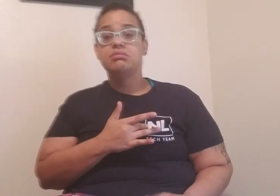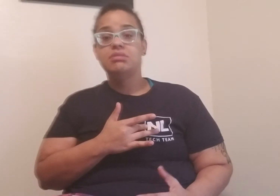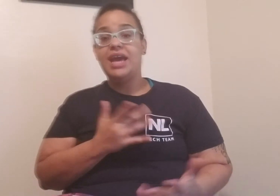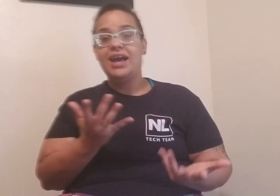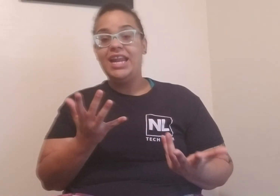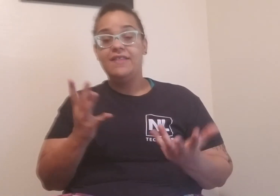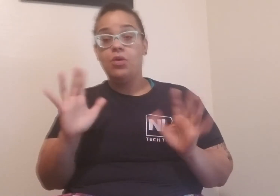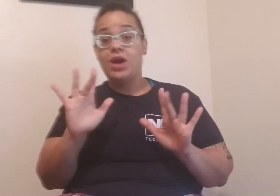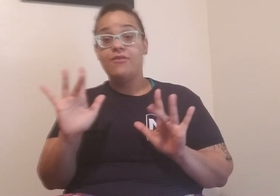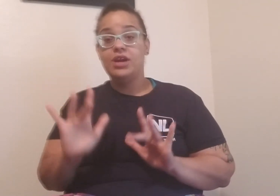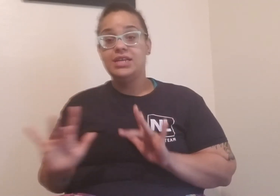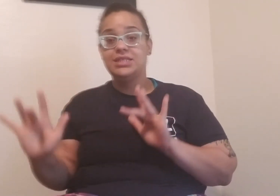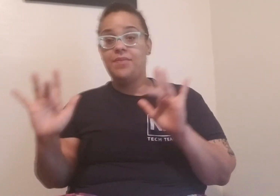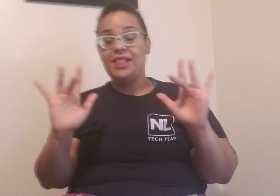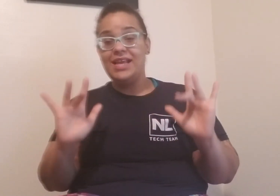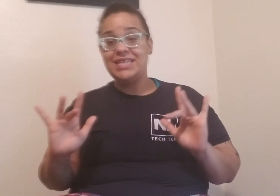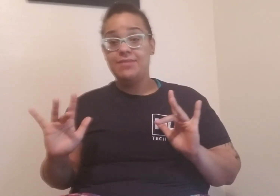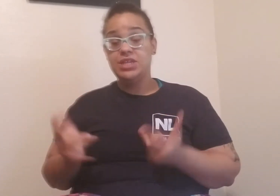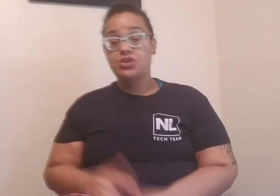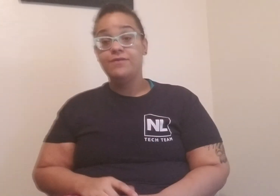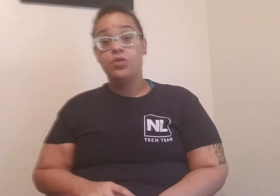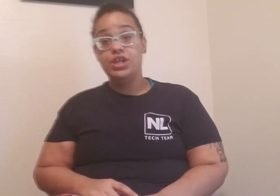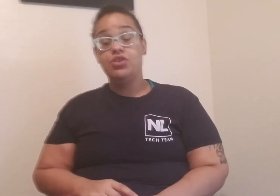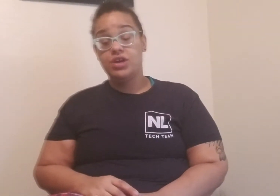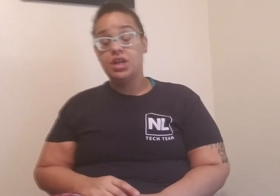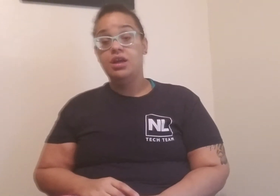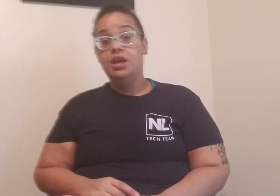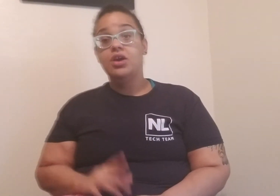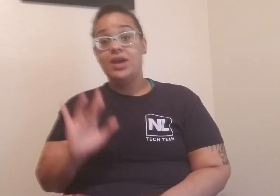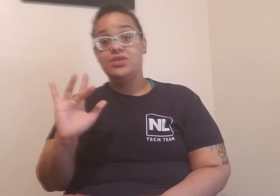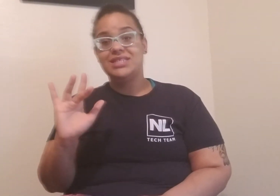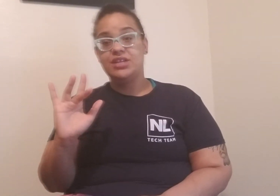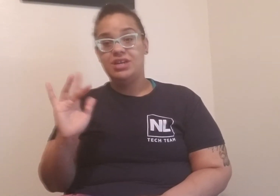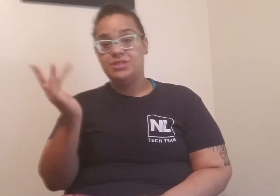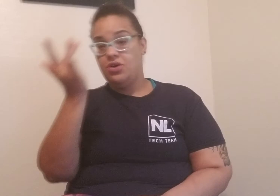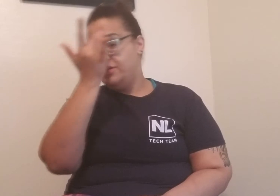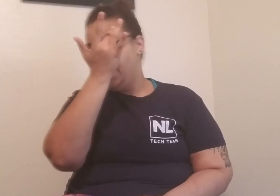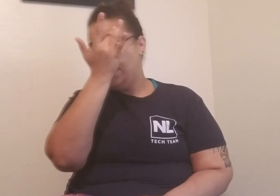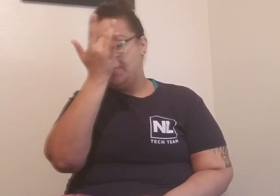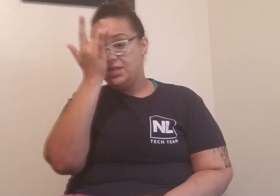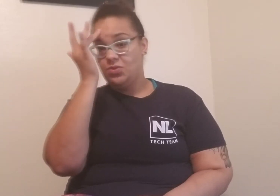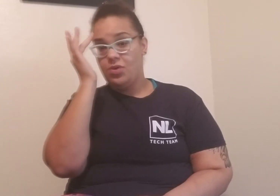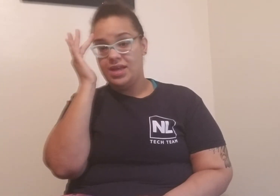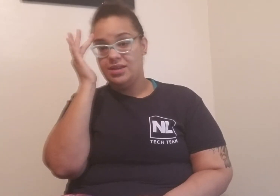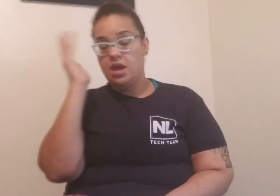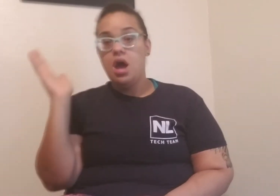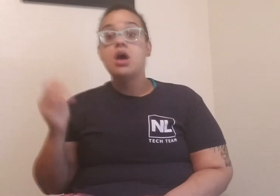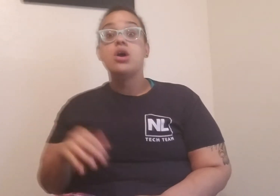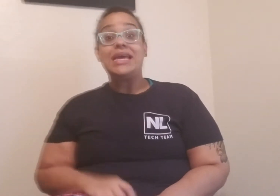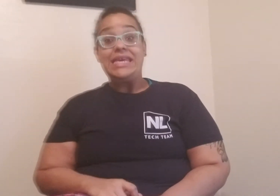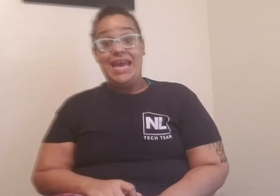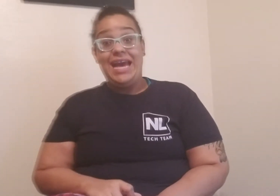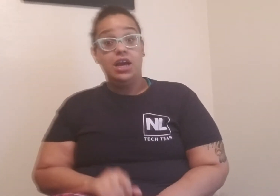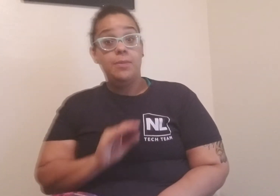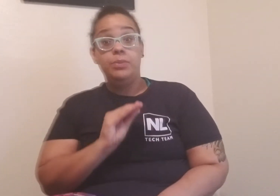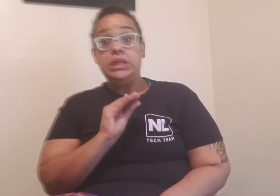Yeah, anything. Wherever is something is empty or devoid, you're going to go ahead and use the hand shape. So this means what? Yeah,